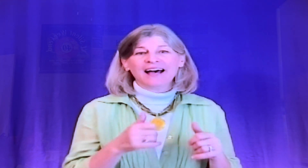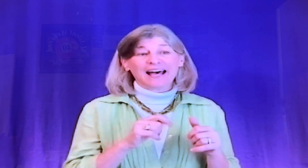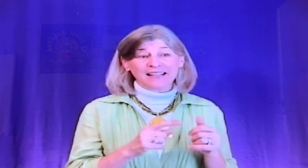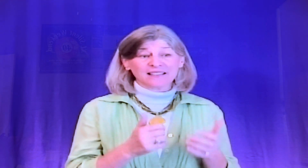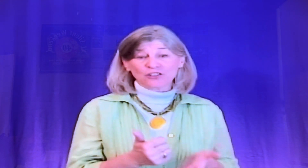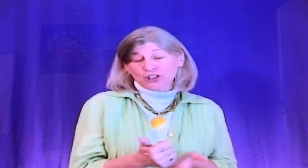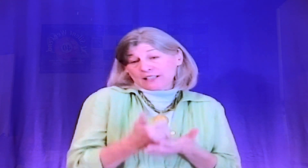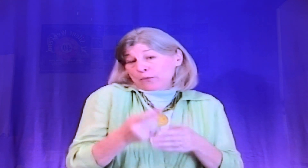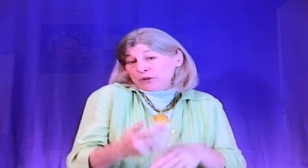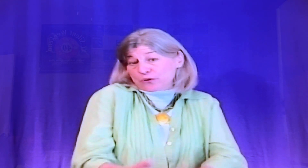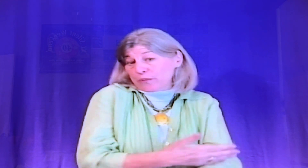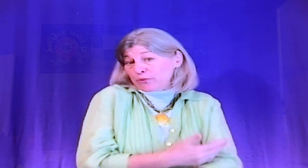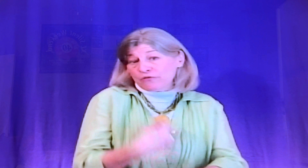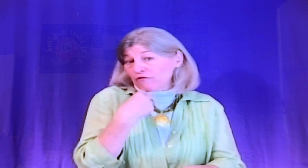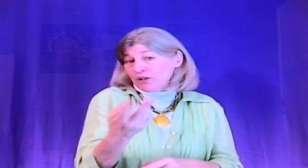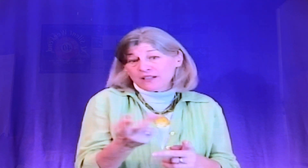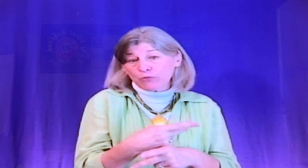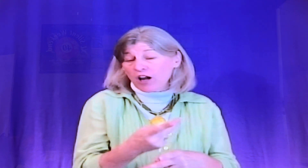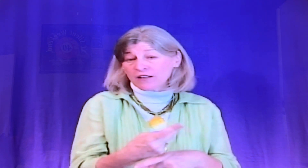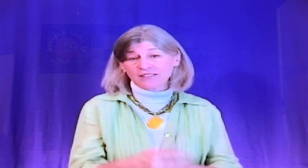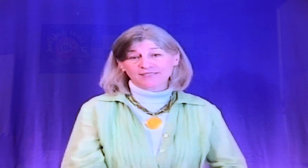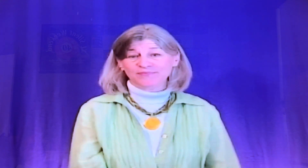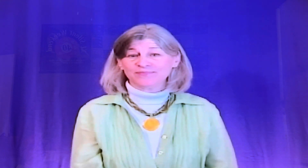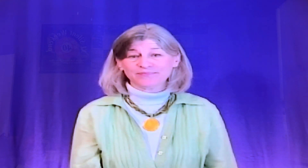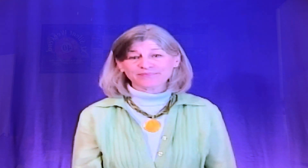and it'll just help you to improve your voicing product.